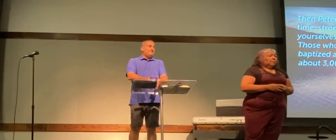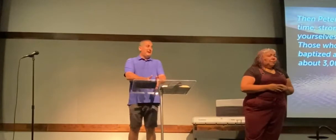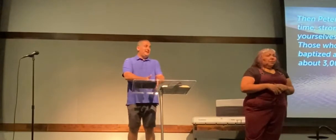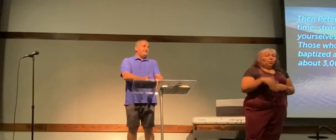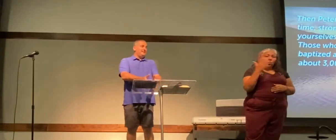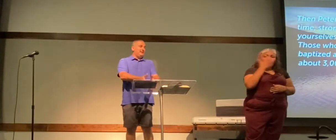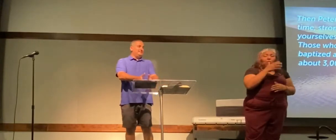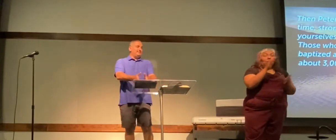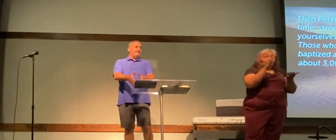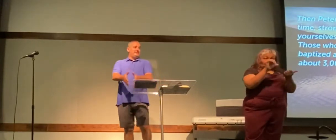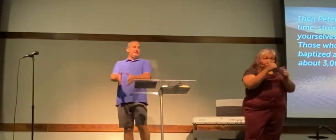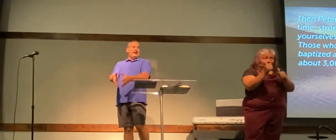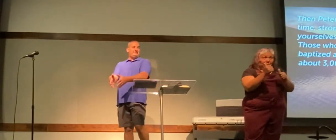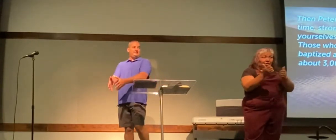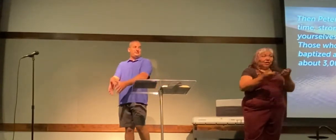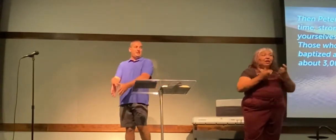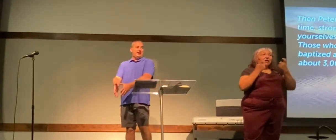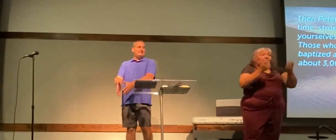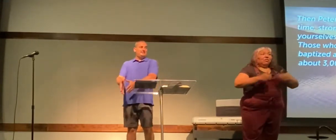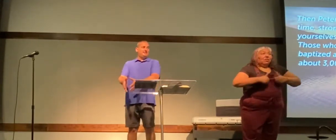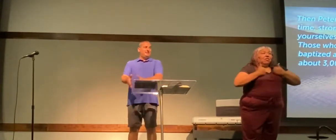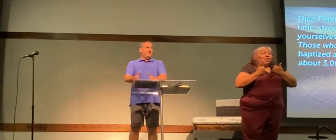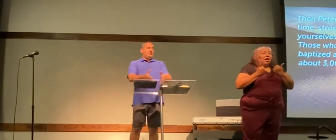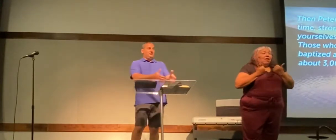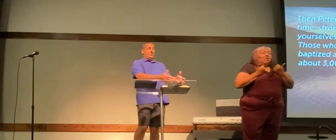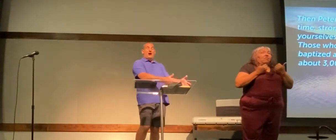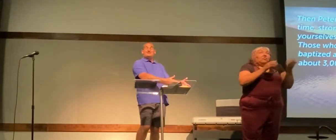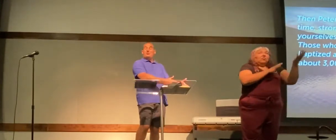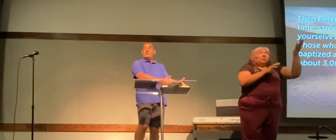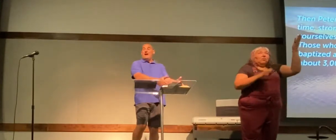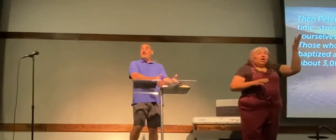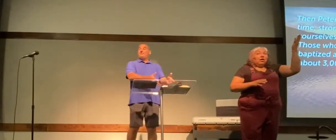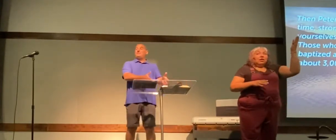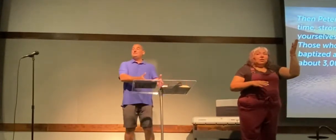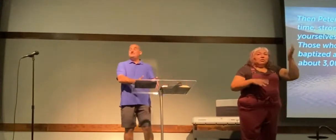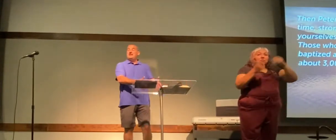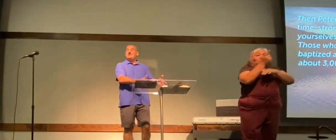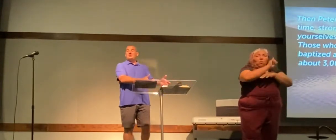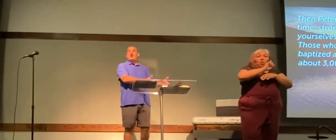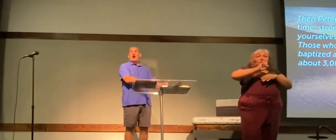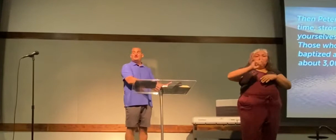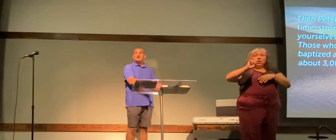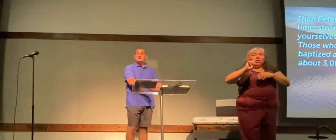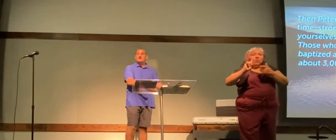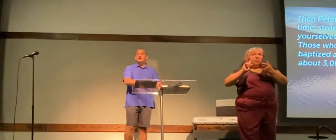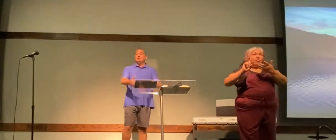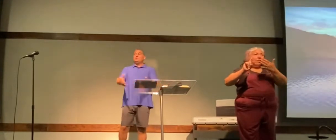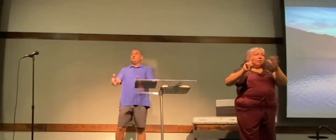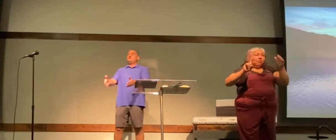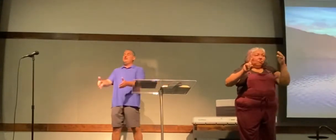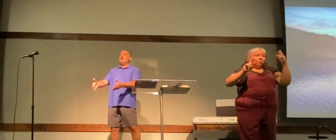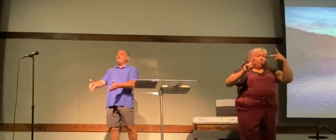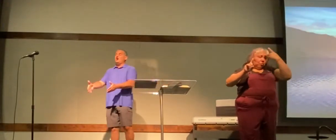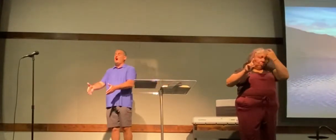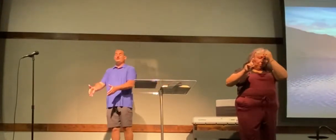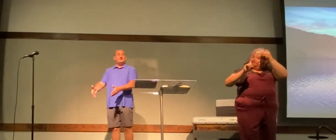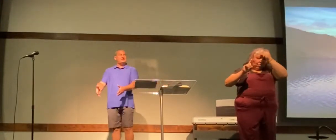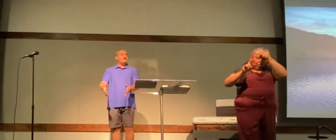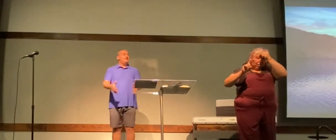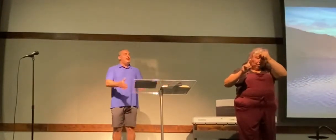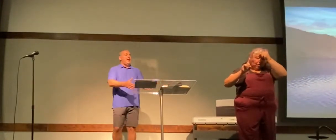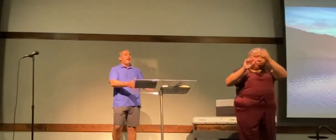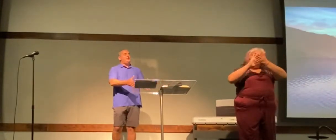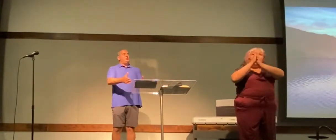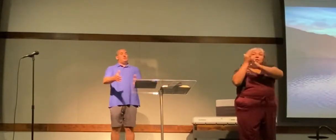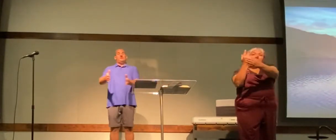were baptized and given their life to Christ. Walked away from a state of unconsciousness to a state of